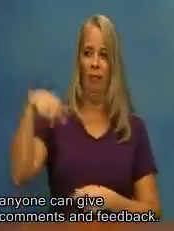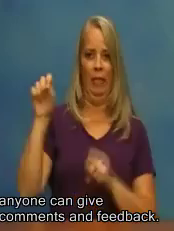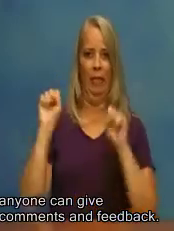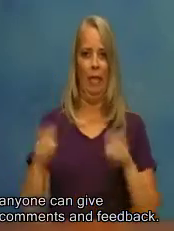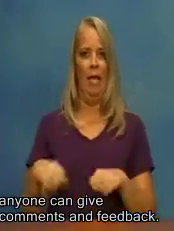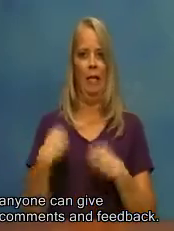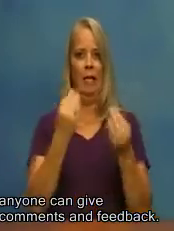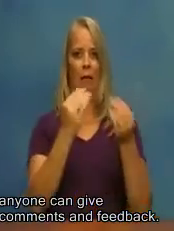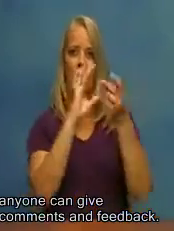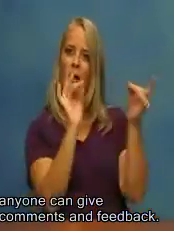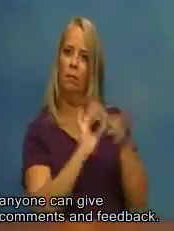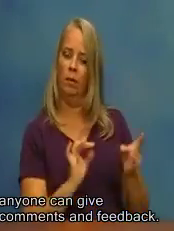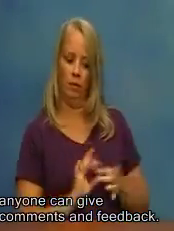can give comments and feedback.